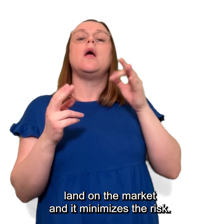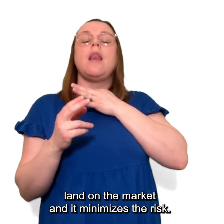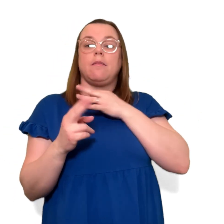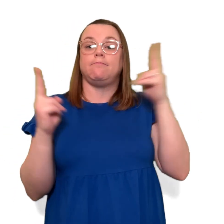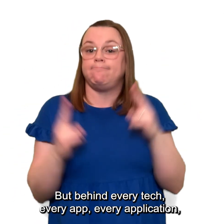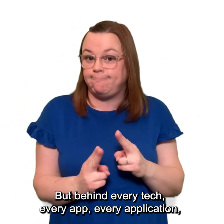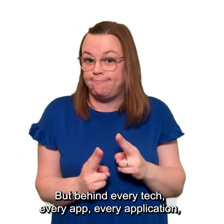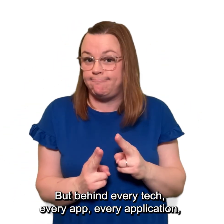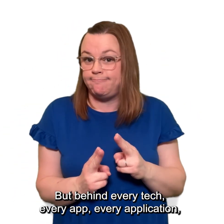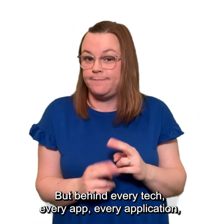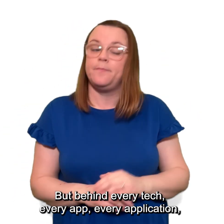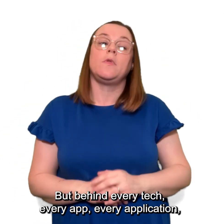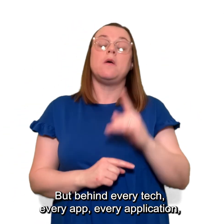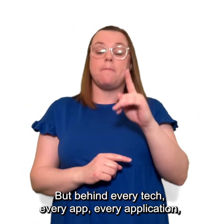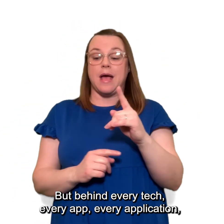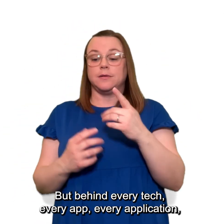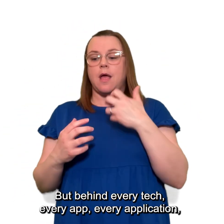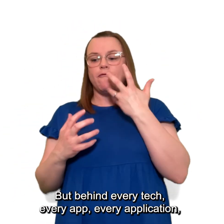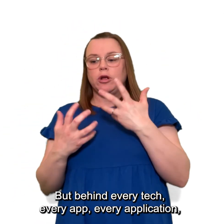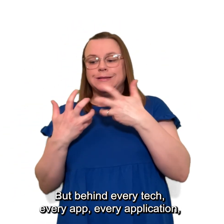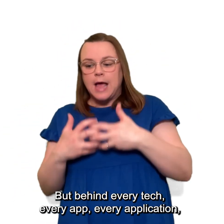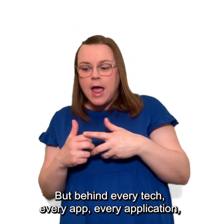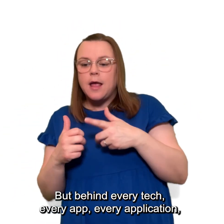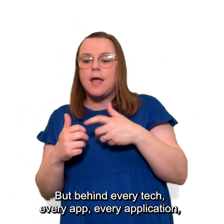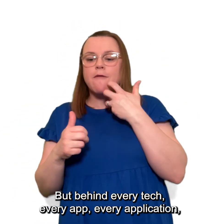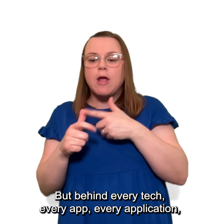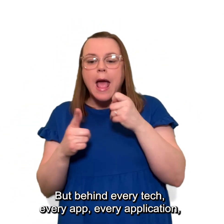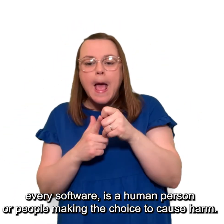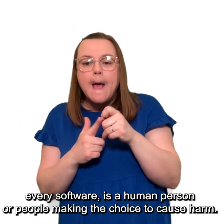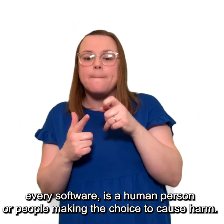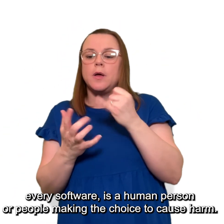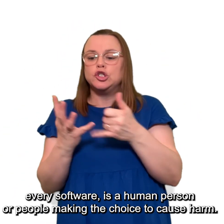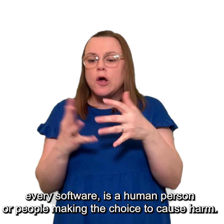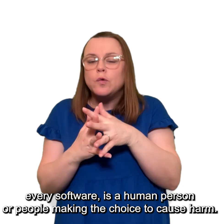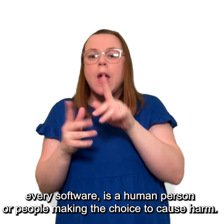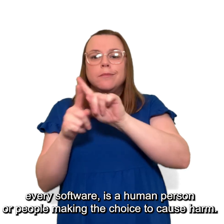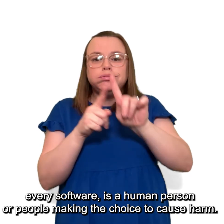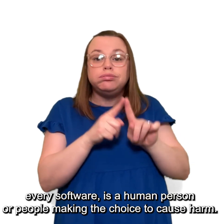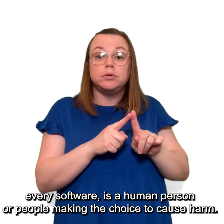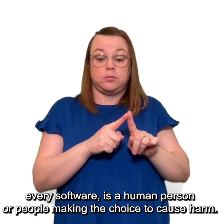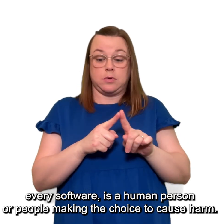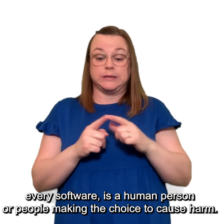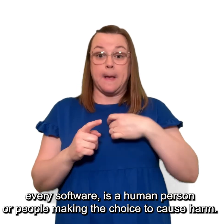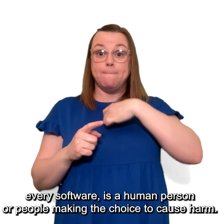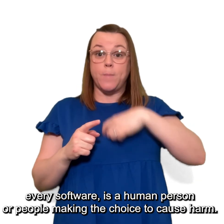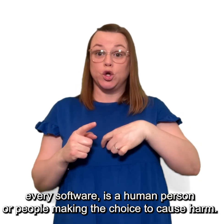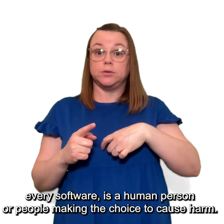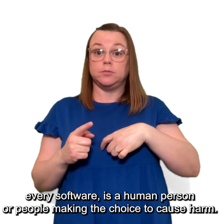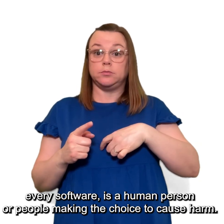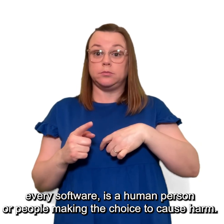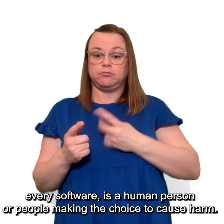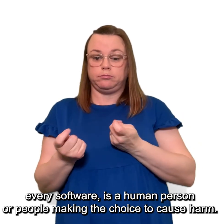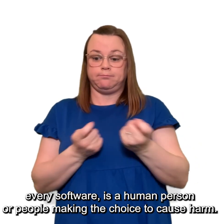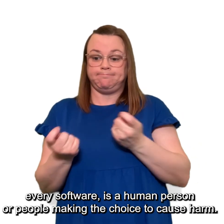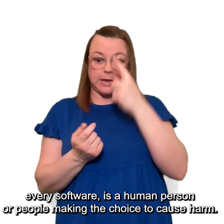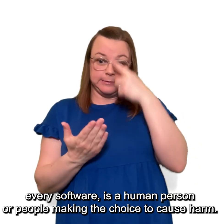the risk. But behind every tech, every app, every application, every software is a human person or